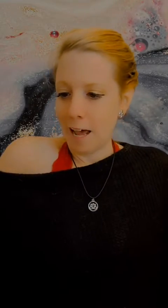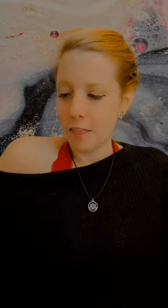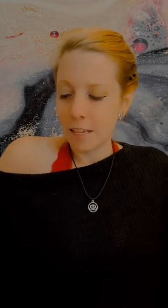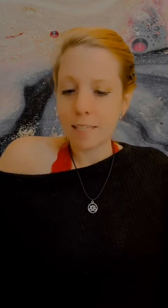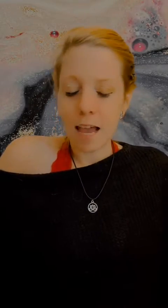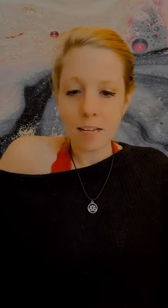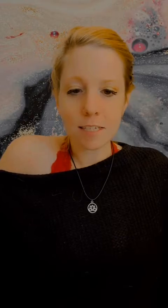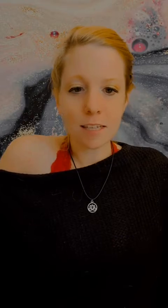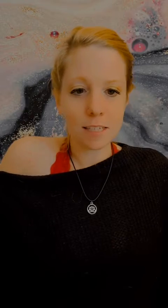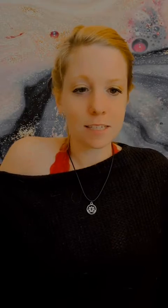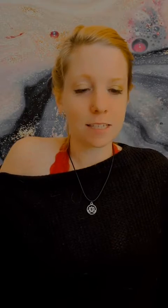And this sexless